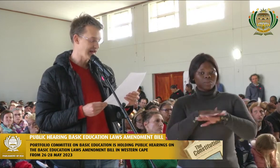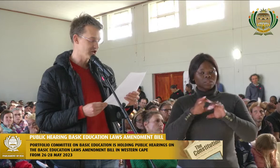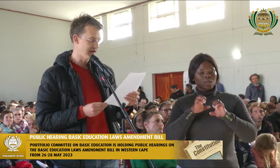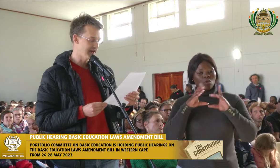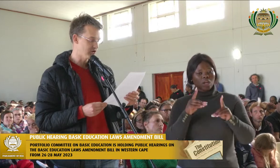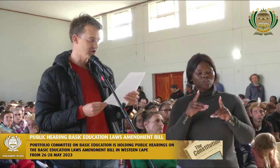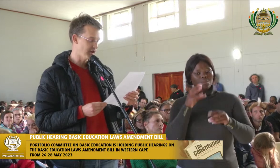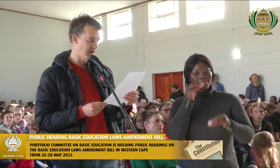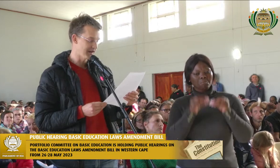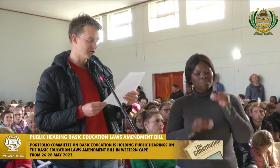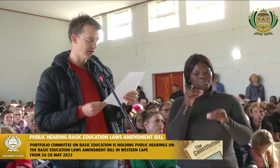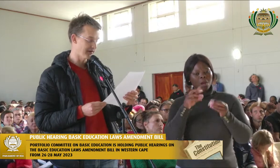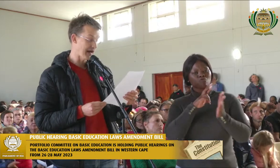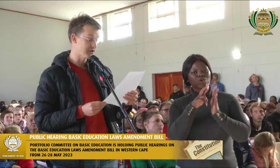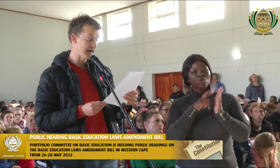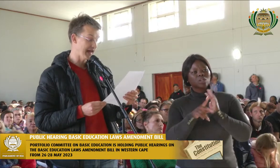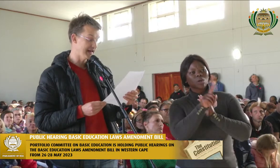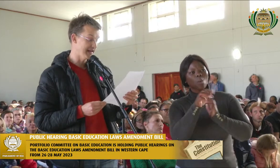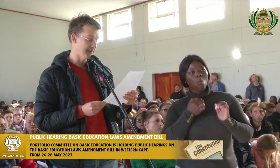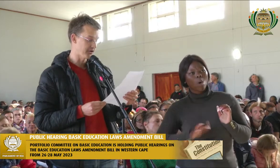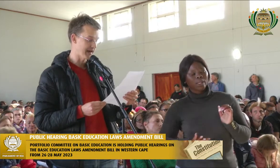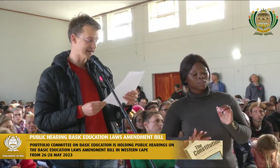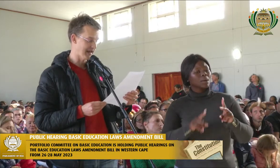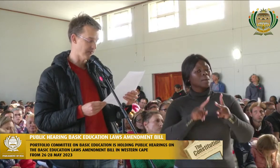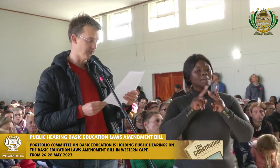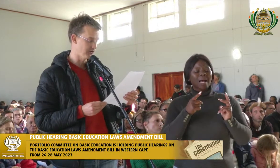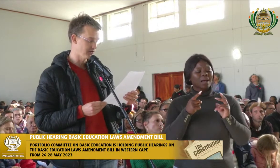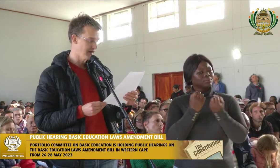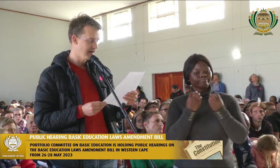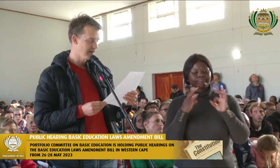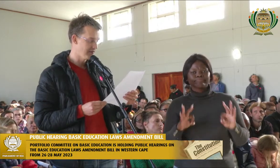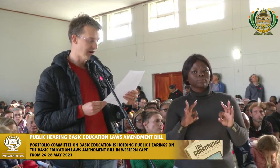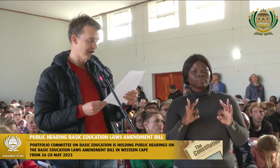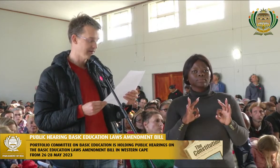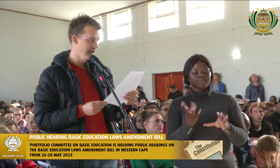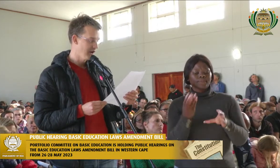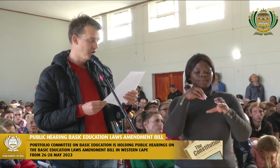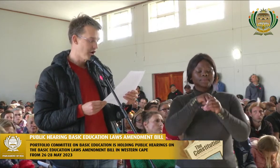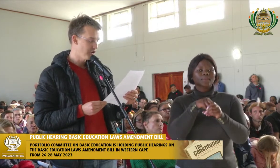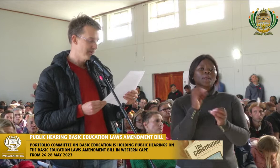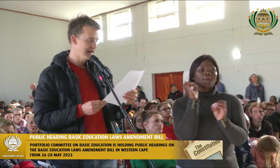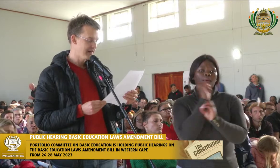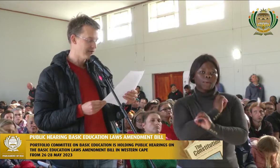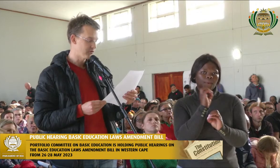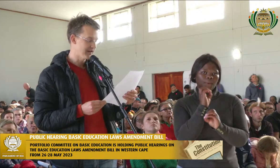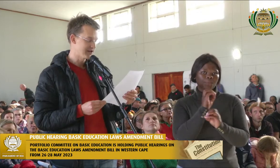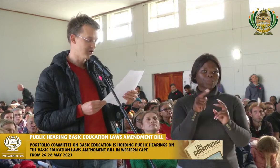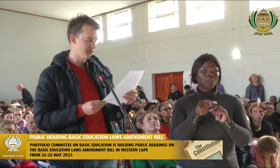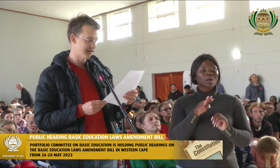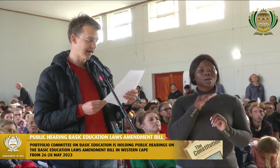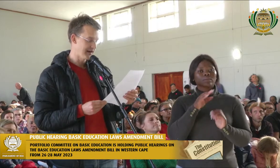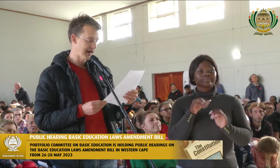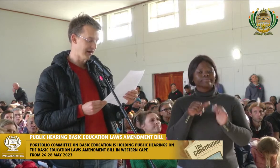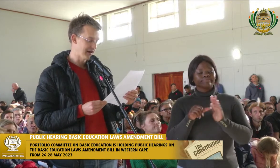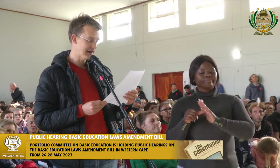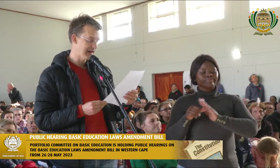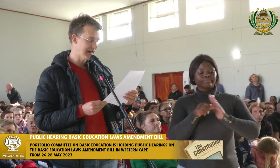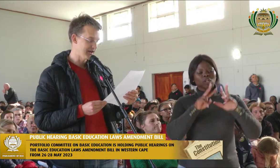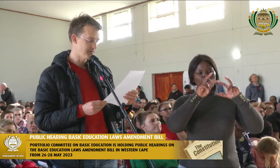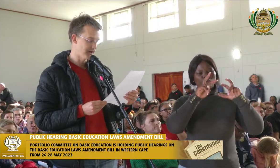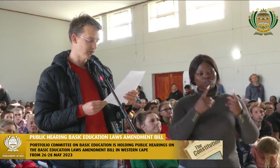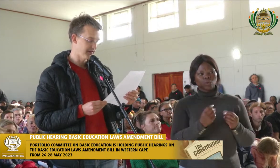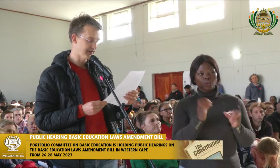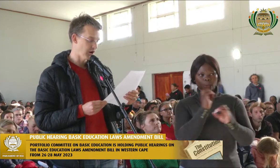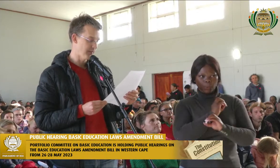whatever regulation he or she wants without any democratic input. Five, no meaningful research was done and